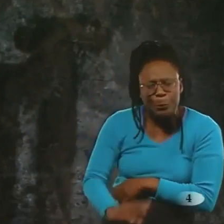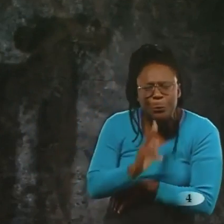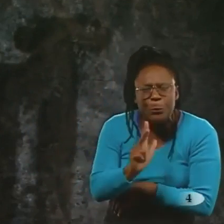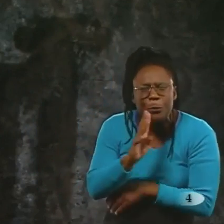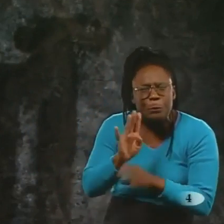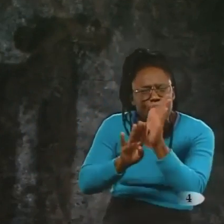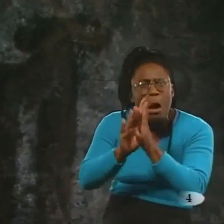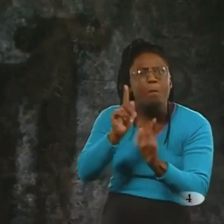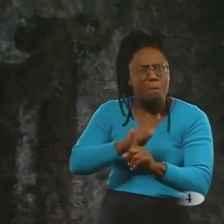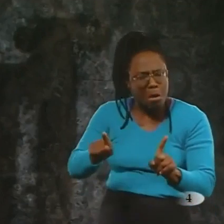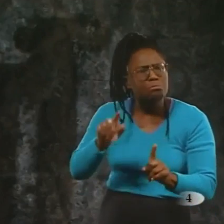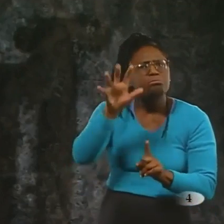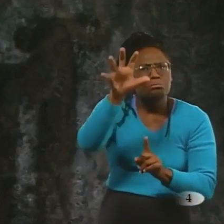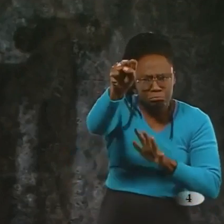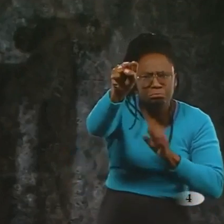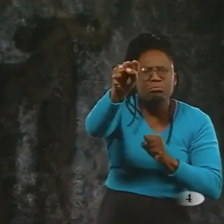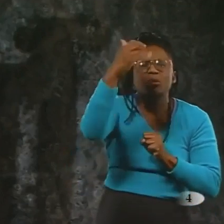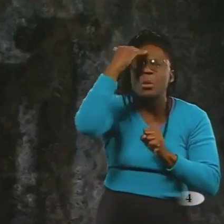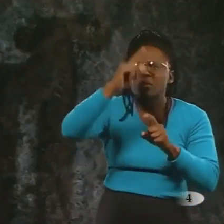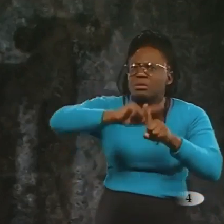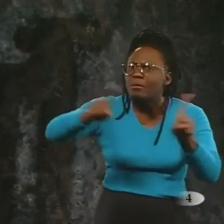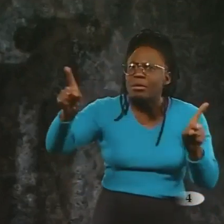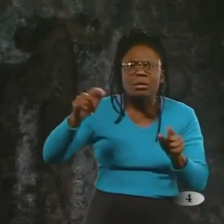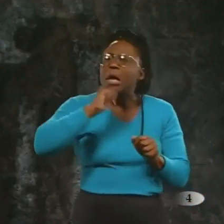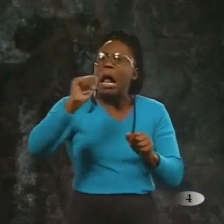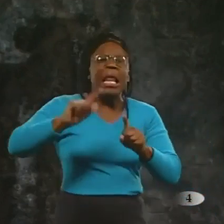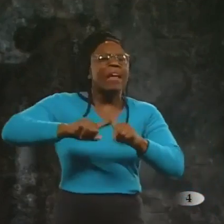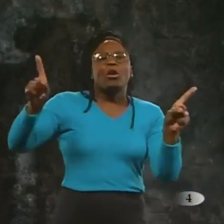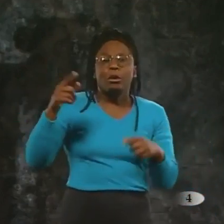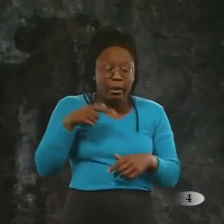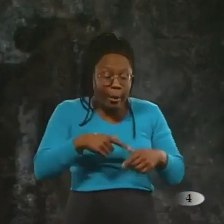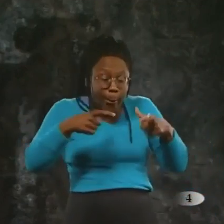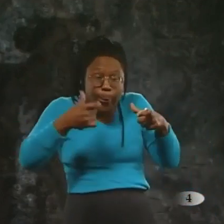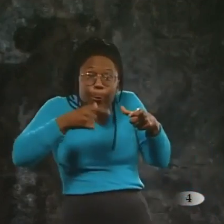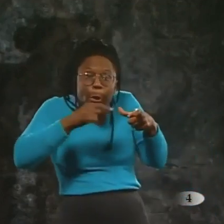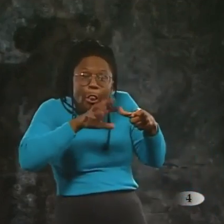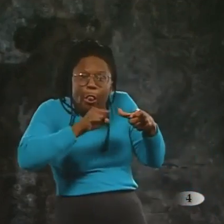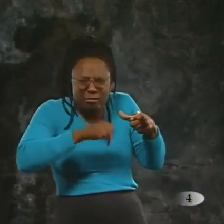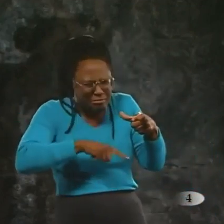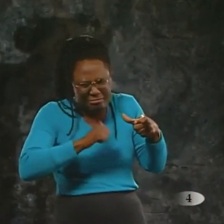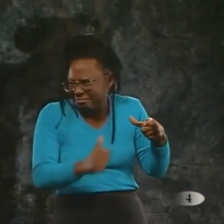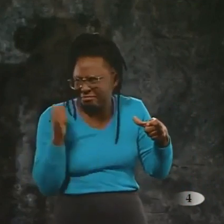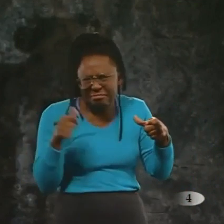Again, the child can produce something similar, but it's not a clean B-U-S because they understand the general shape.